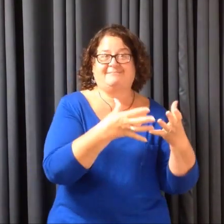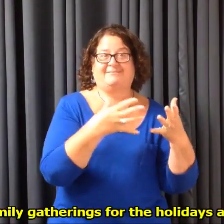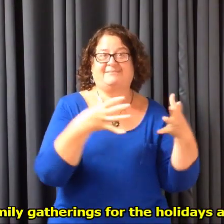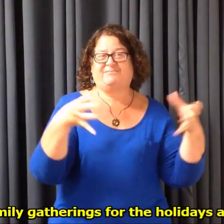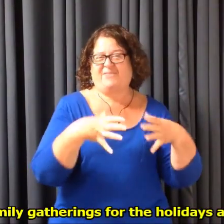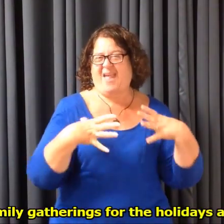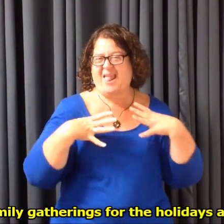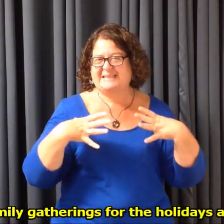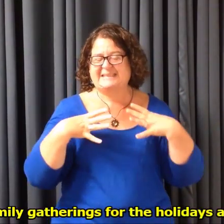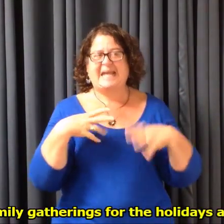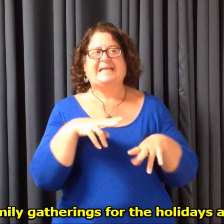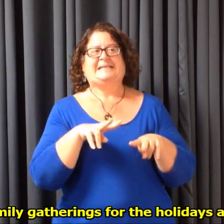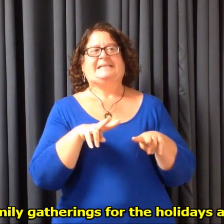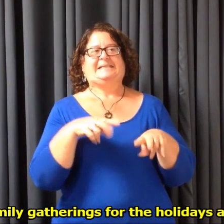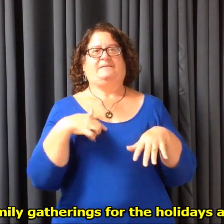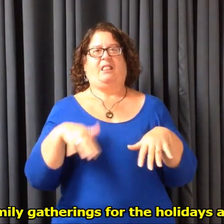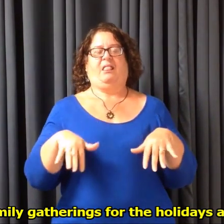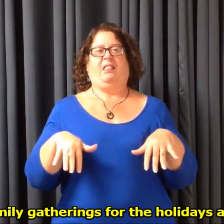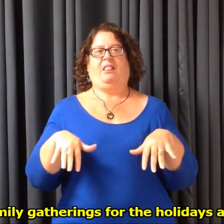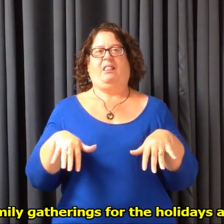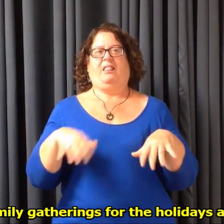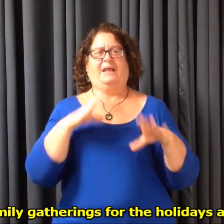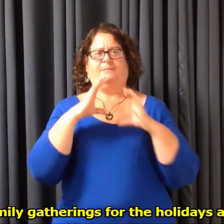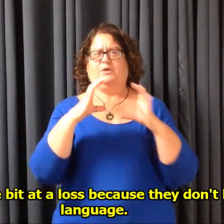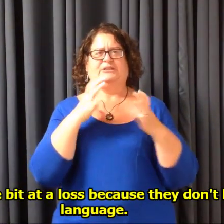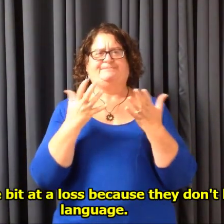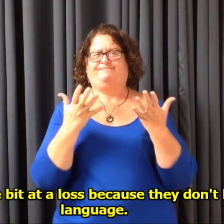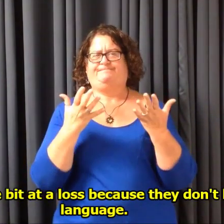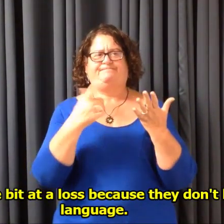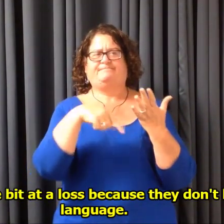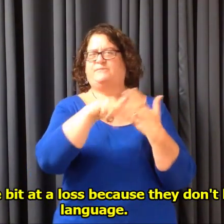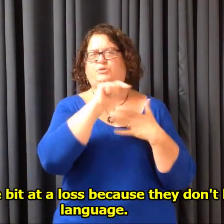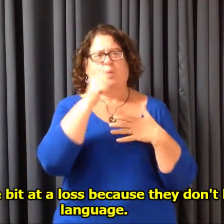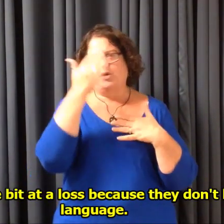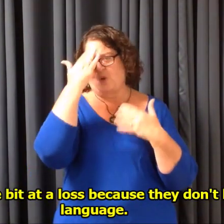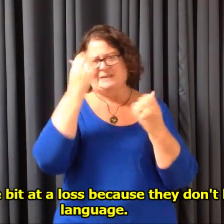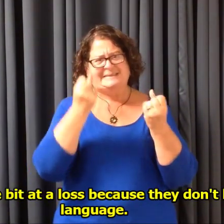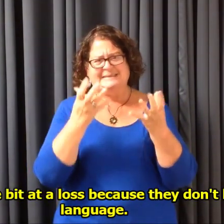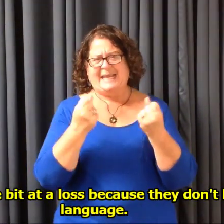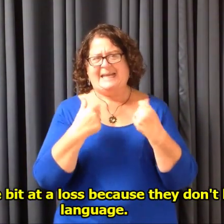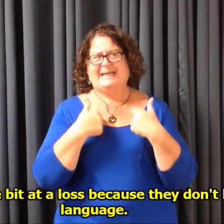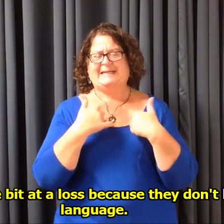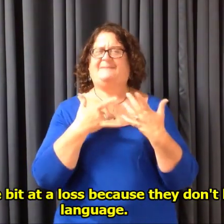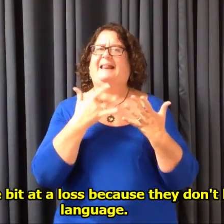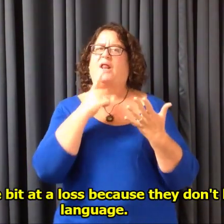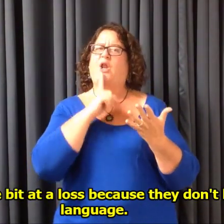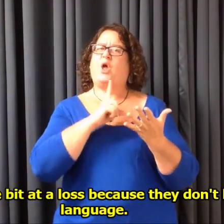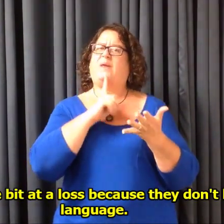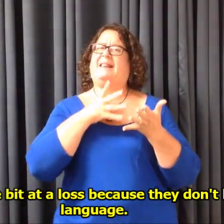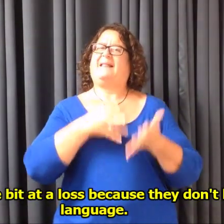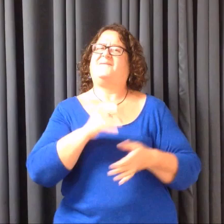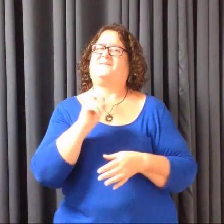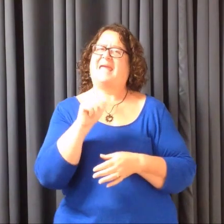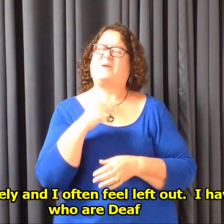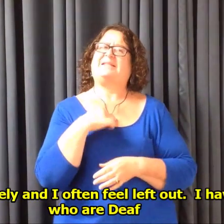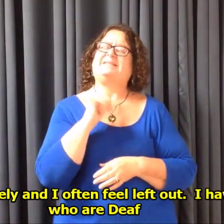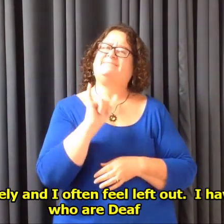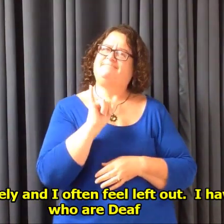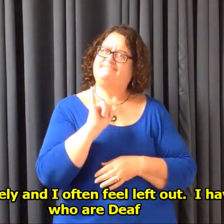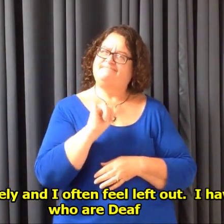When I go to family gatherings for the holidays at his family, I do feel a little bit at a loss because they don't know sign language. It can be very lonely